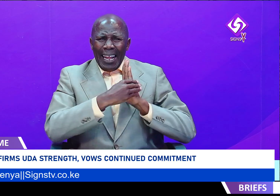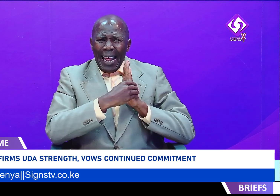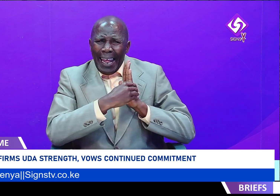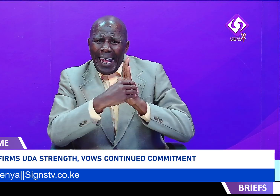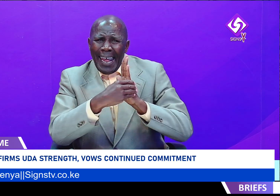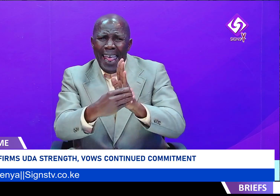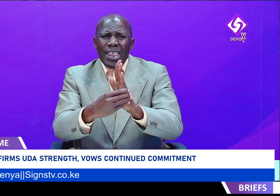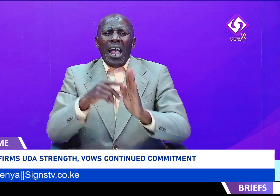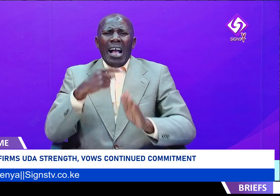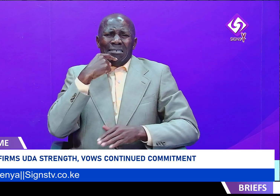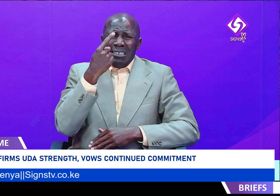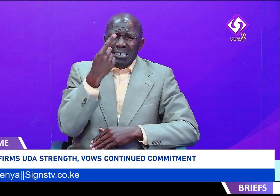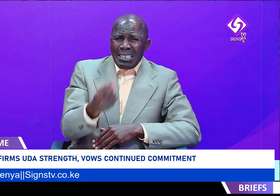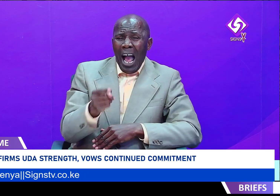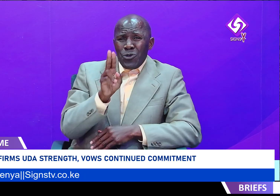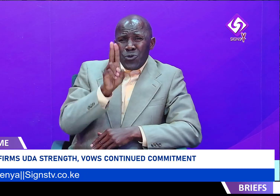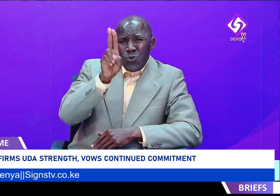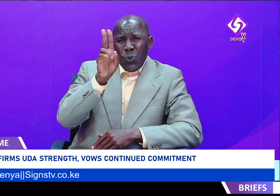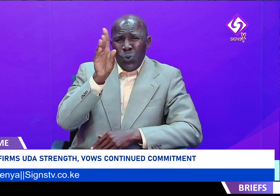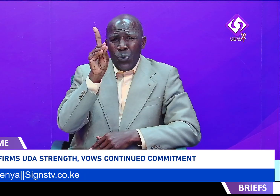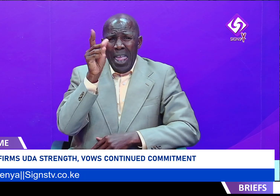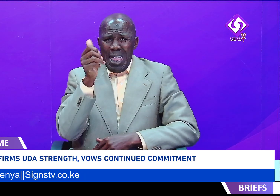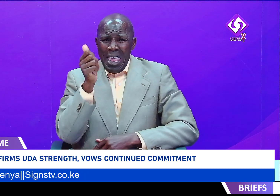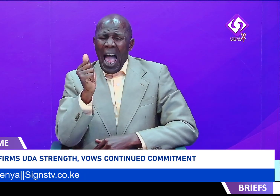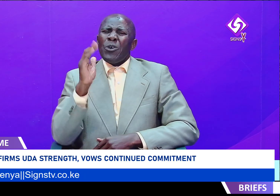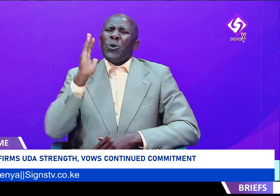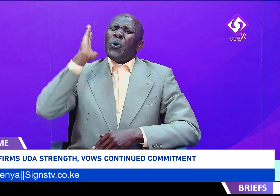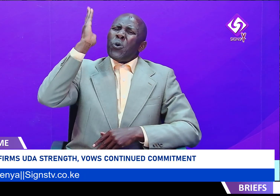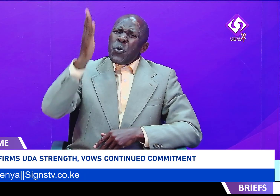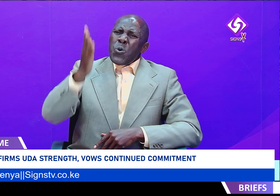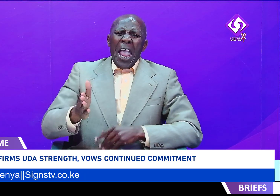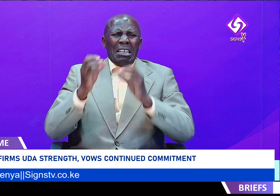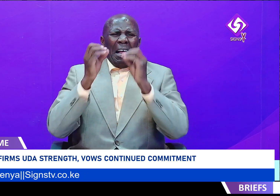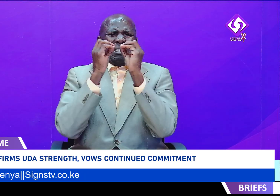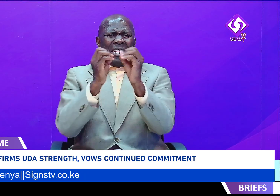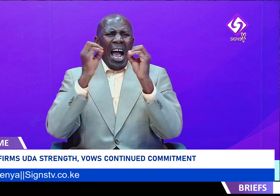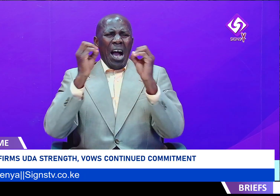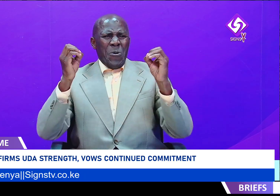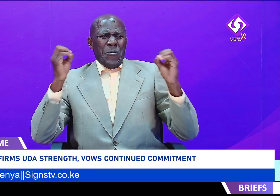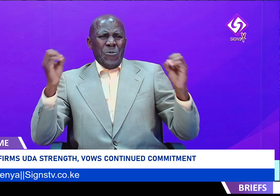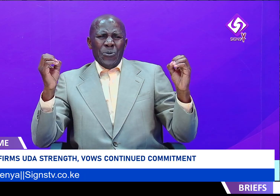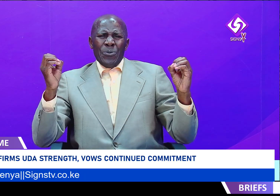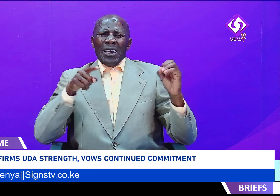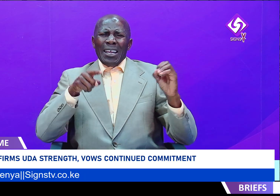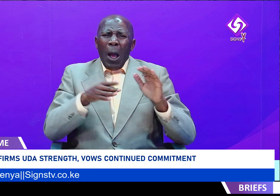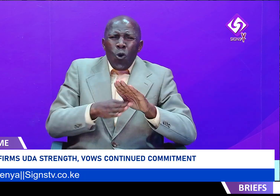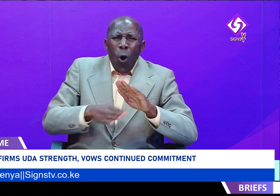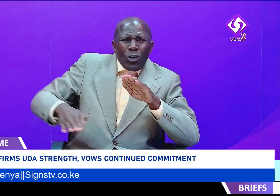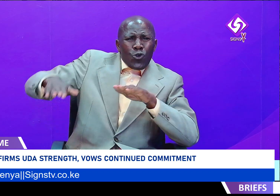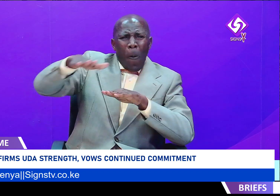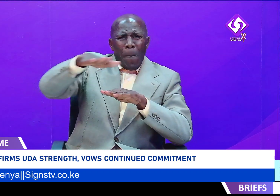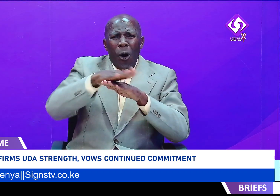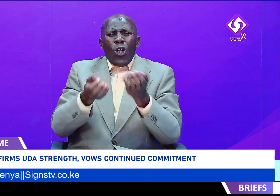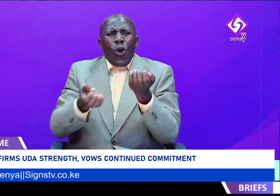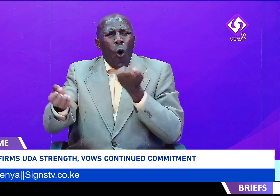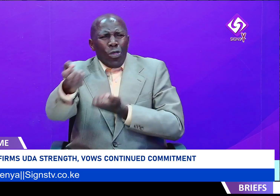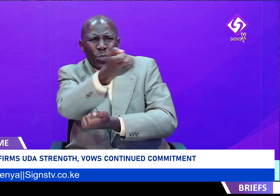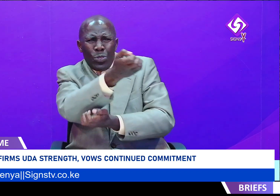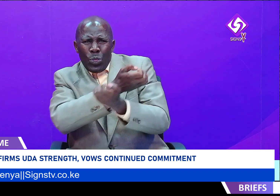Kindiki, who also serves as the party's deputy leader, stated that UDA will